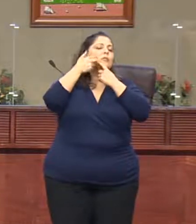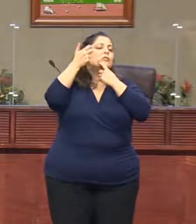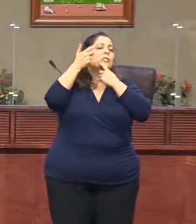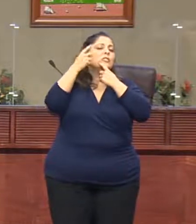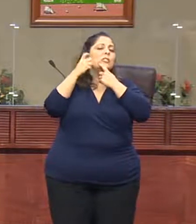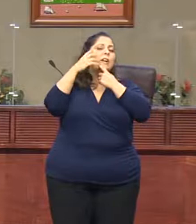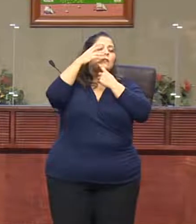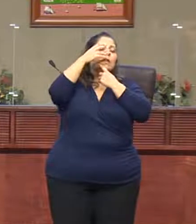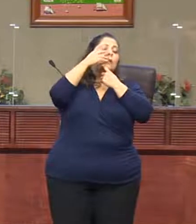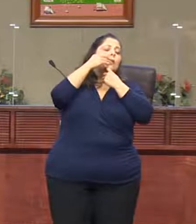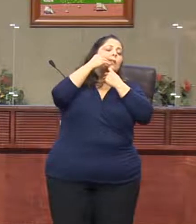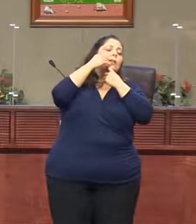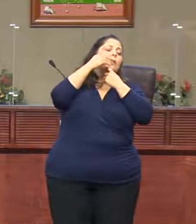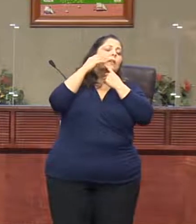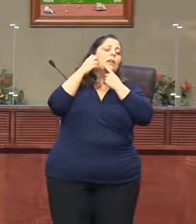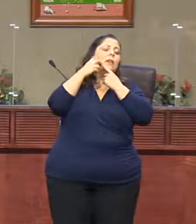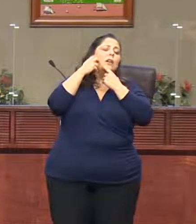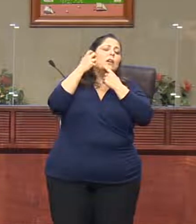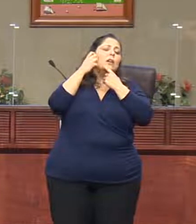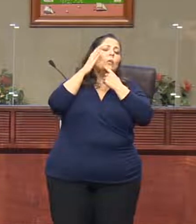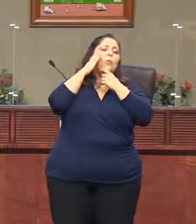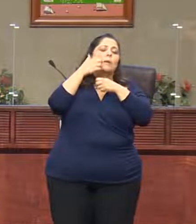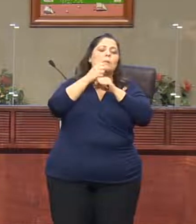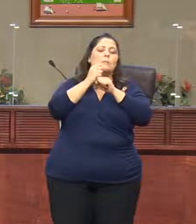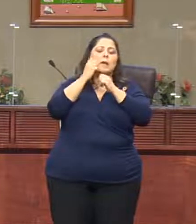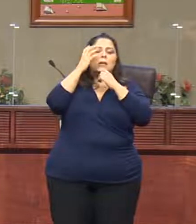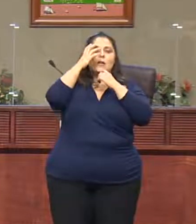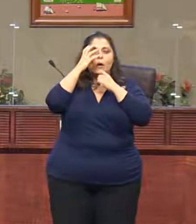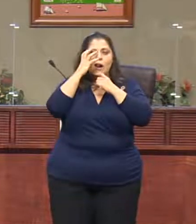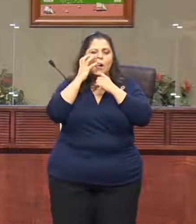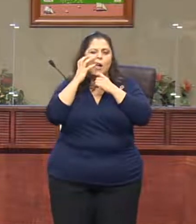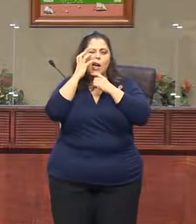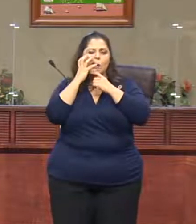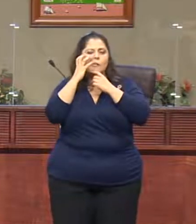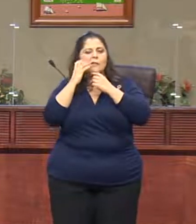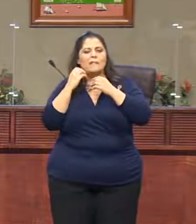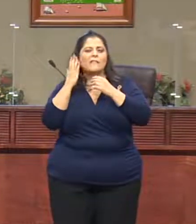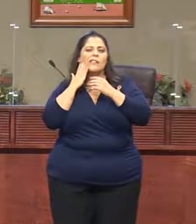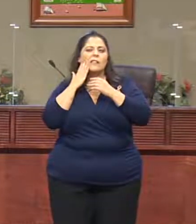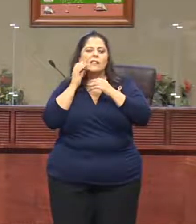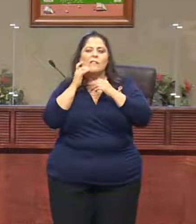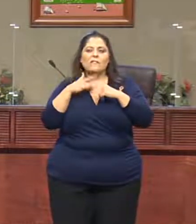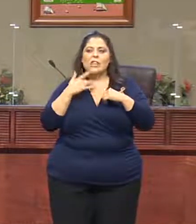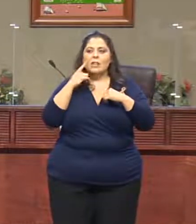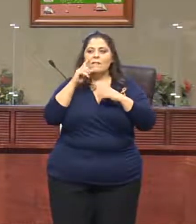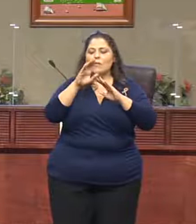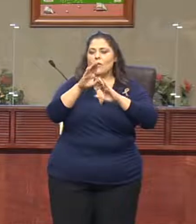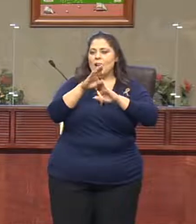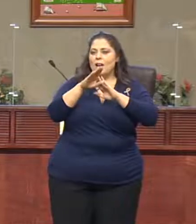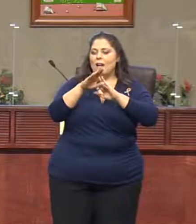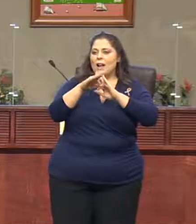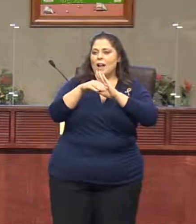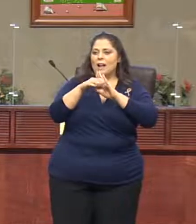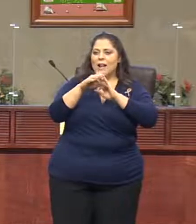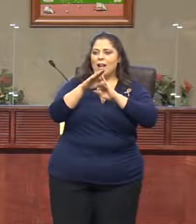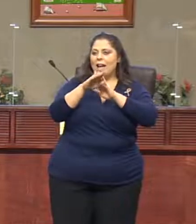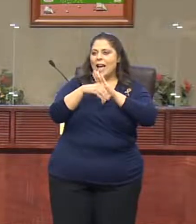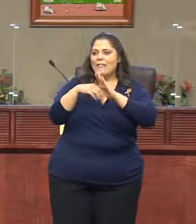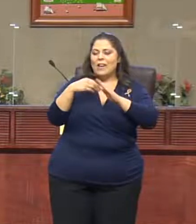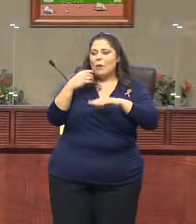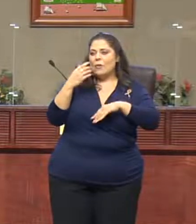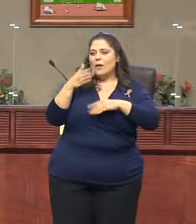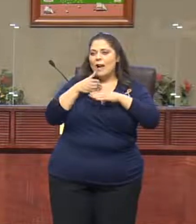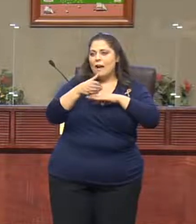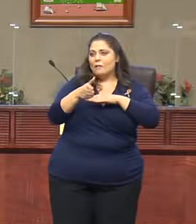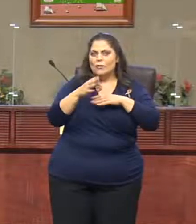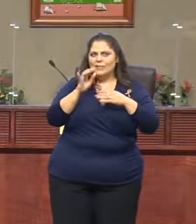of you faint numb for an hour after. That's a side effect. Like going any other medical procedure, there are